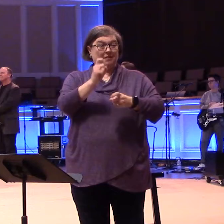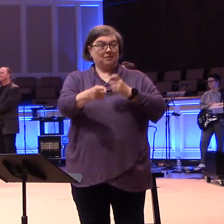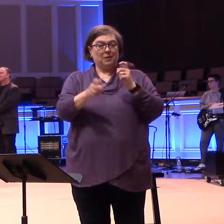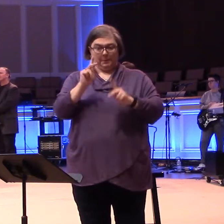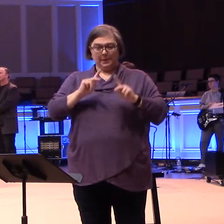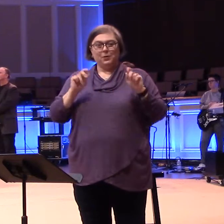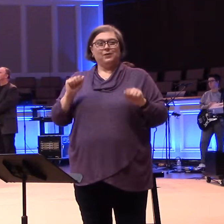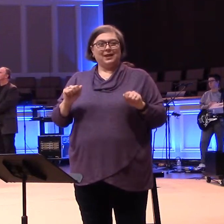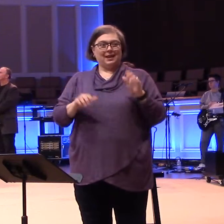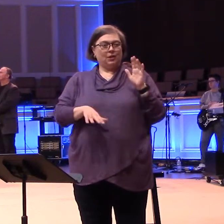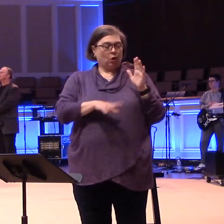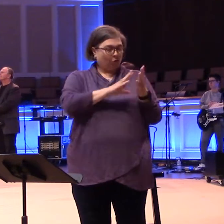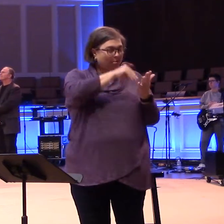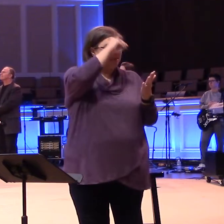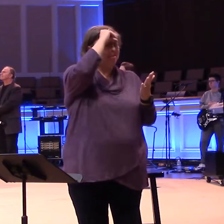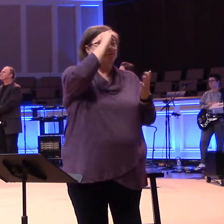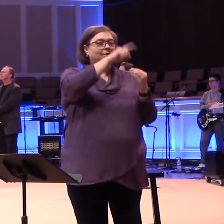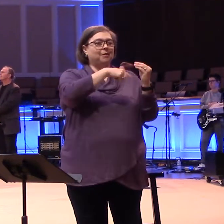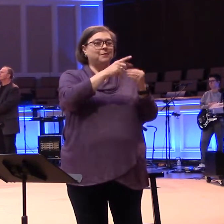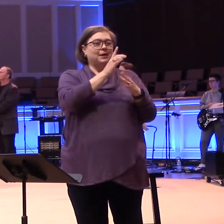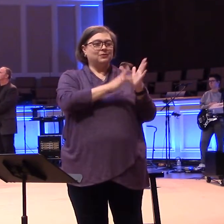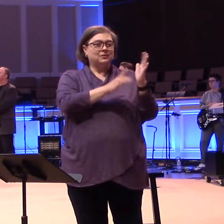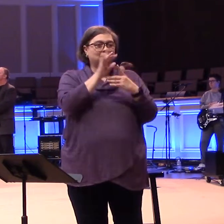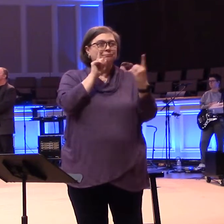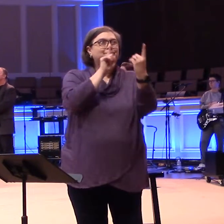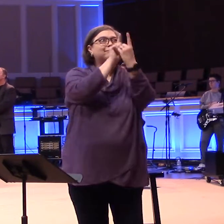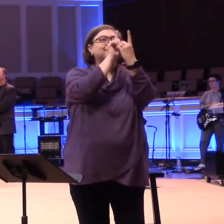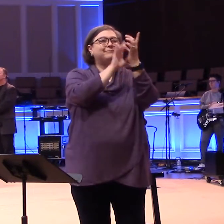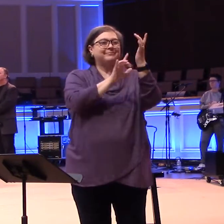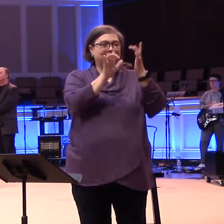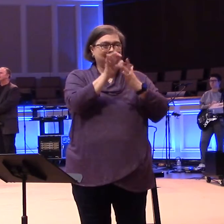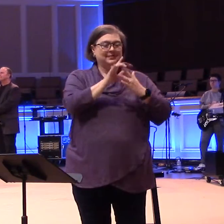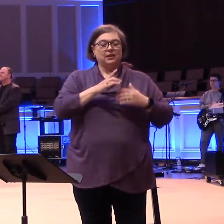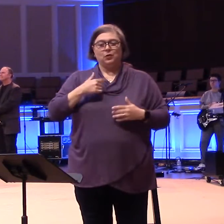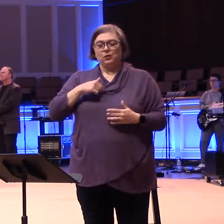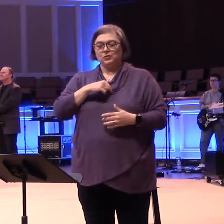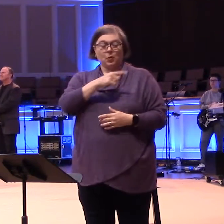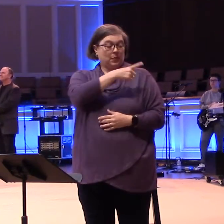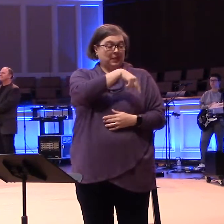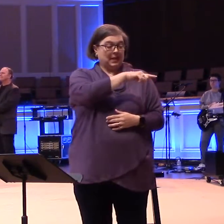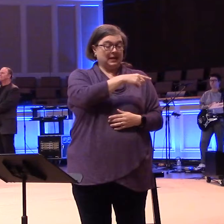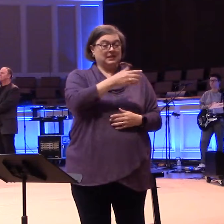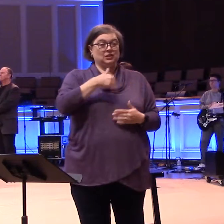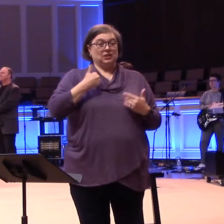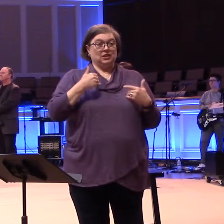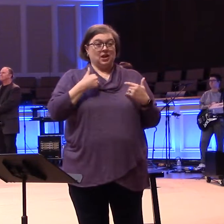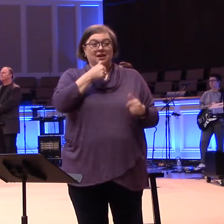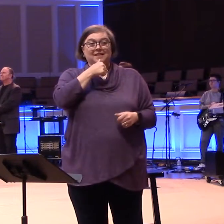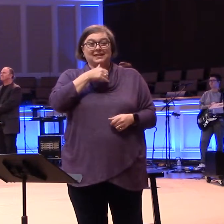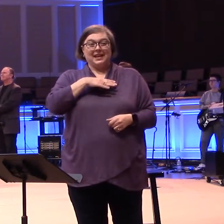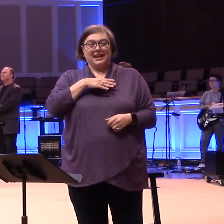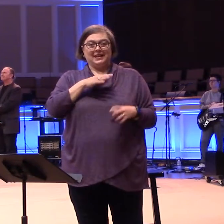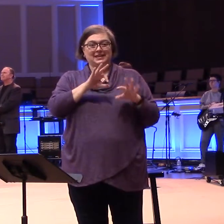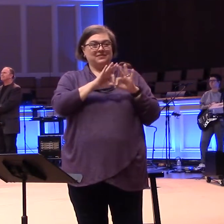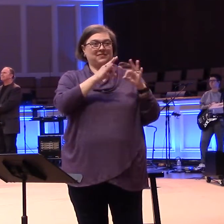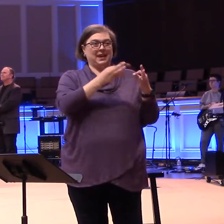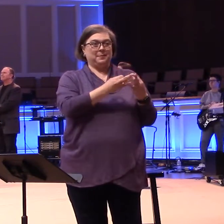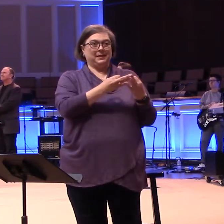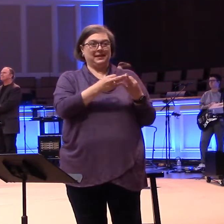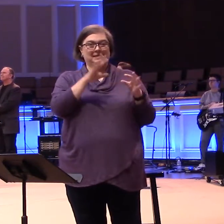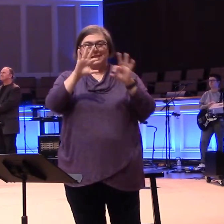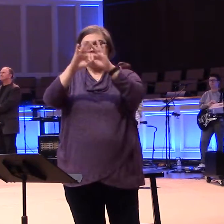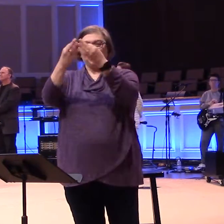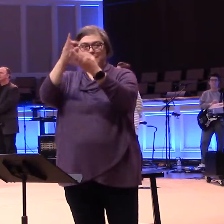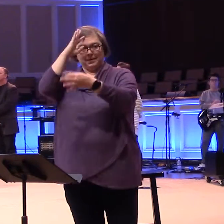about Jesus. And so we're thankful. And we celebrate along with the families of these young ladies and our family of faith. So you give your attention